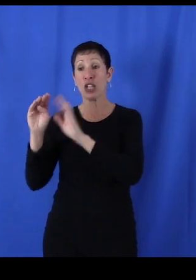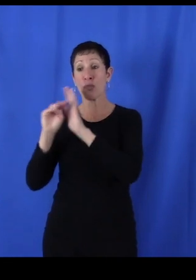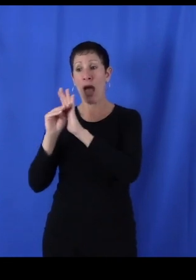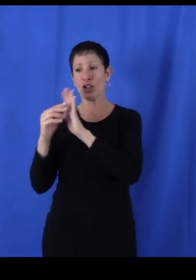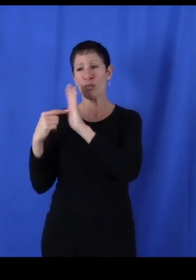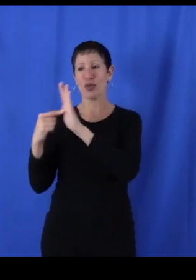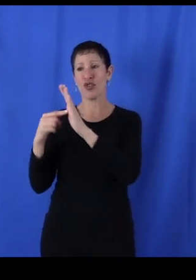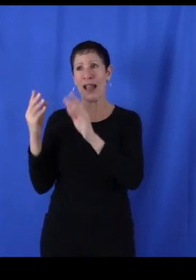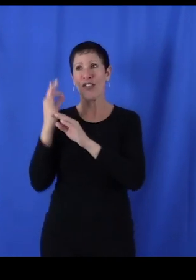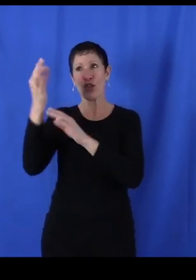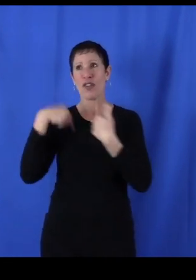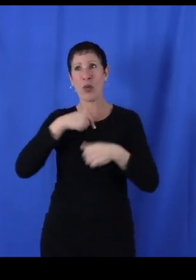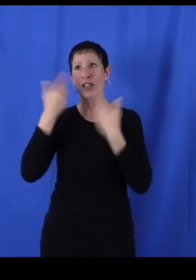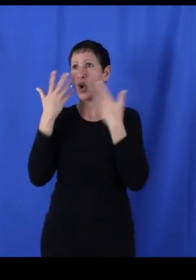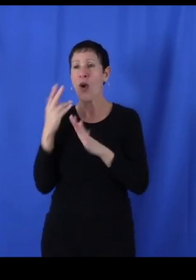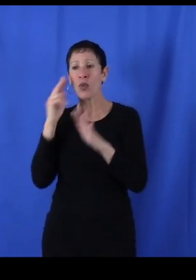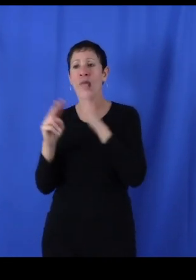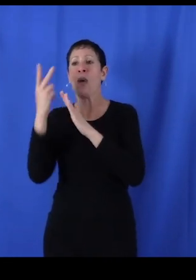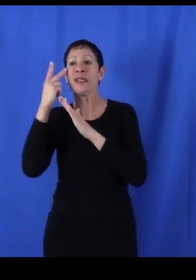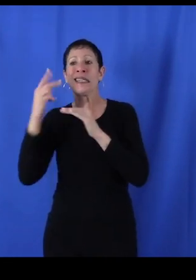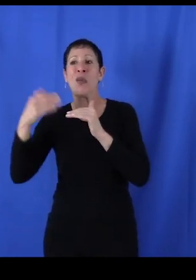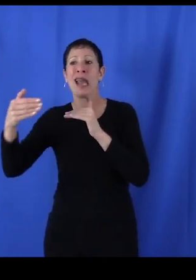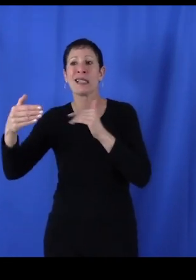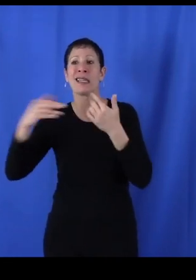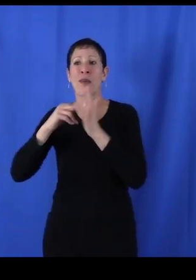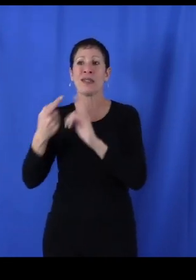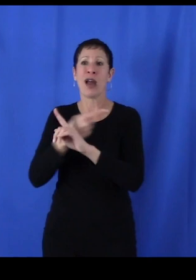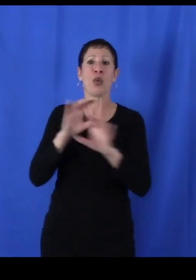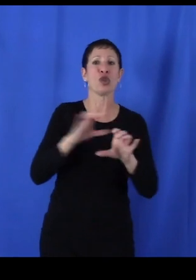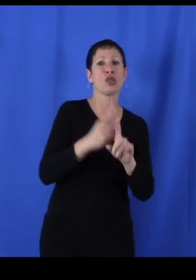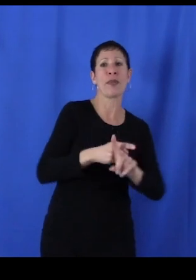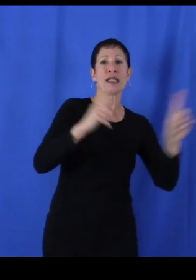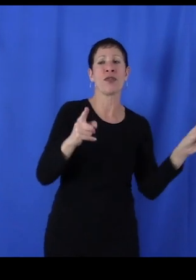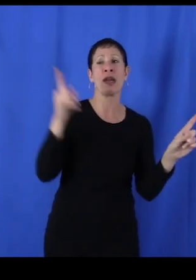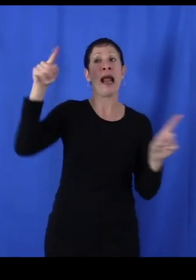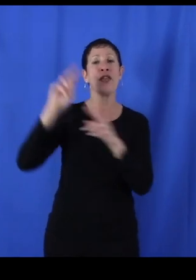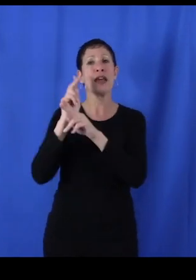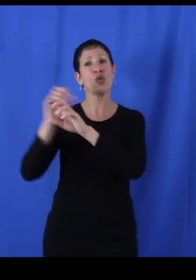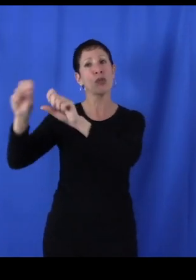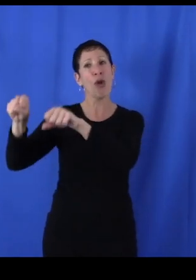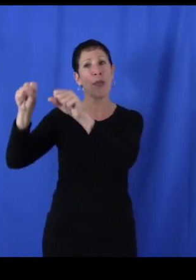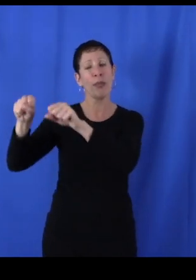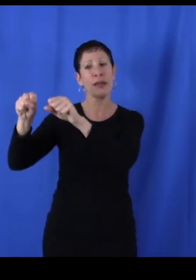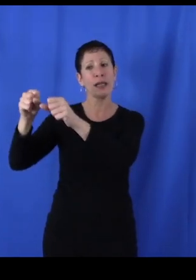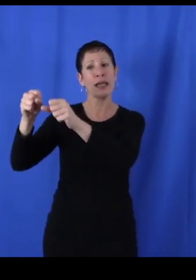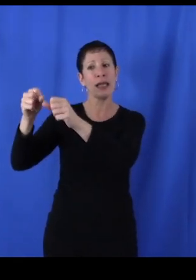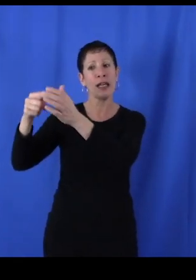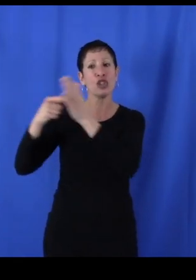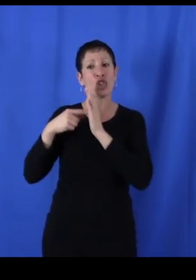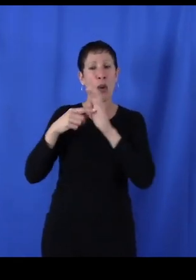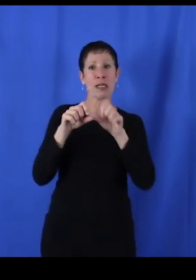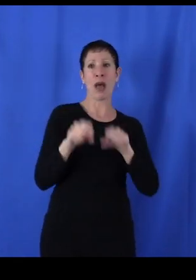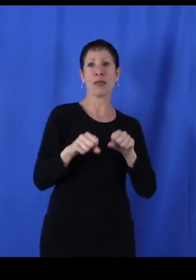want. We see the most likely next step, so we'll do something different. They use probability in order to open